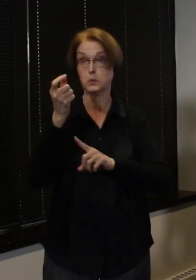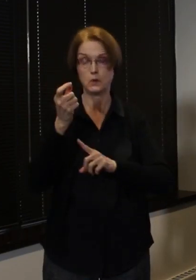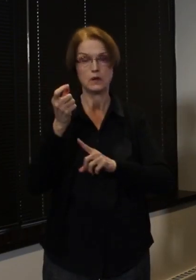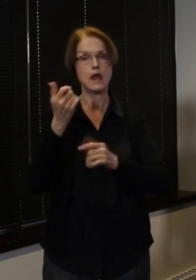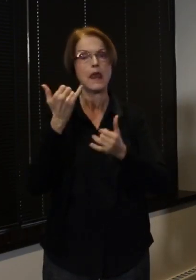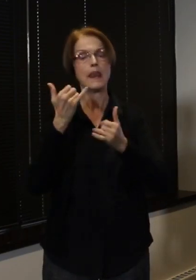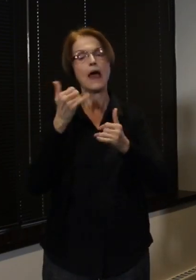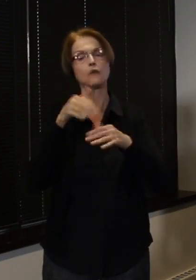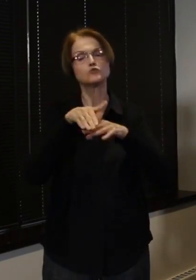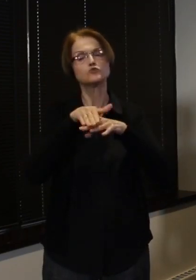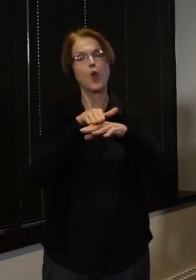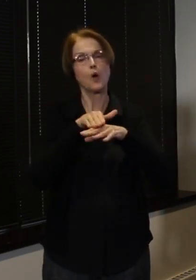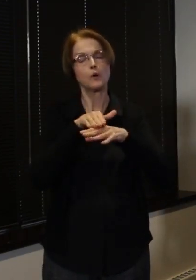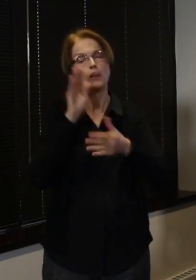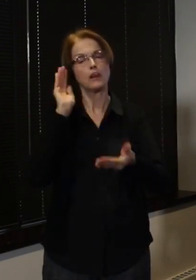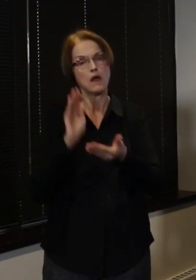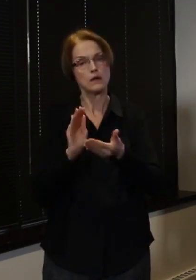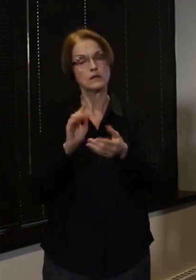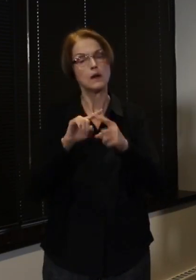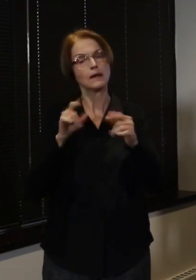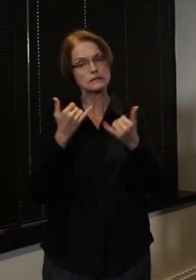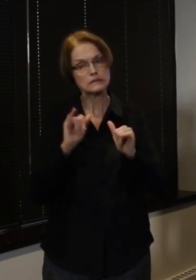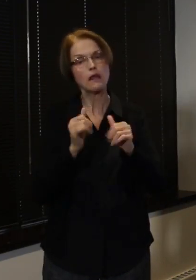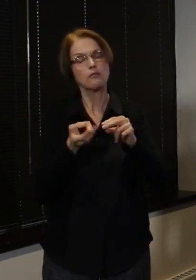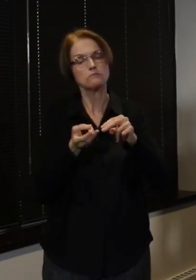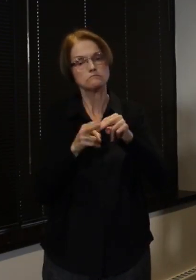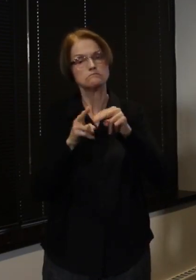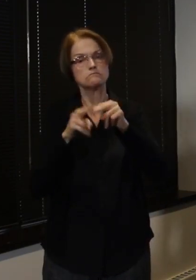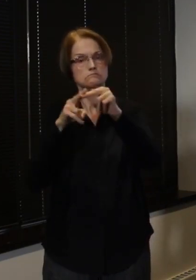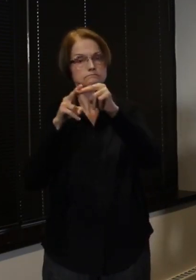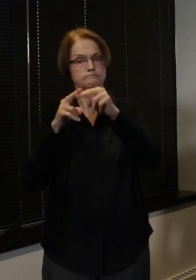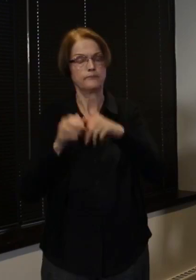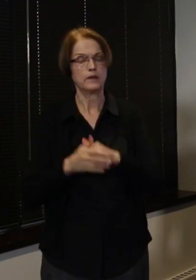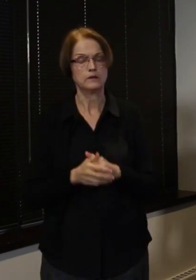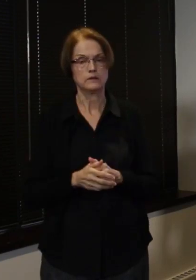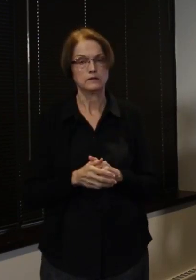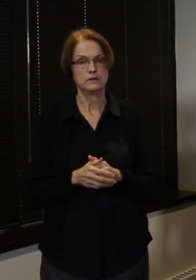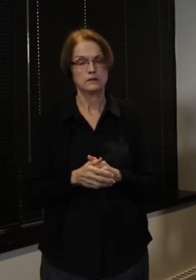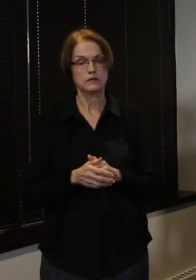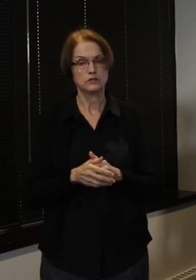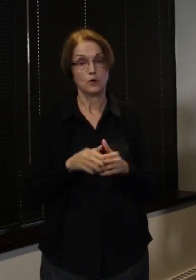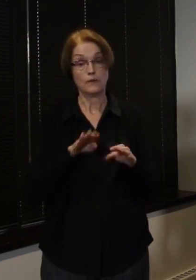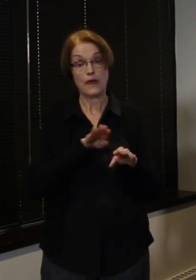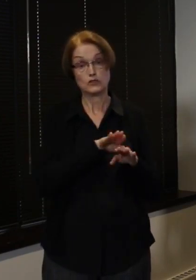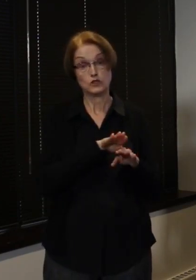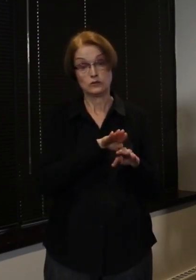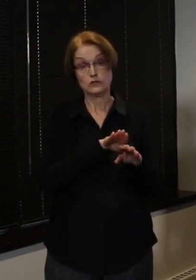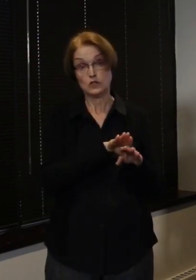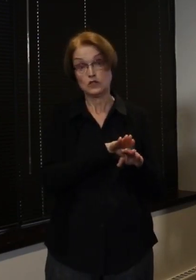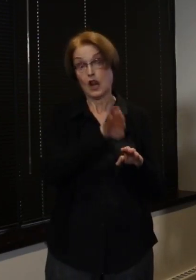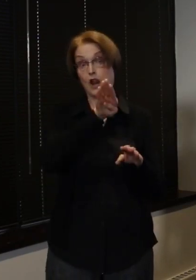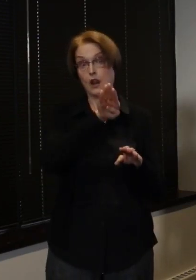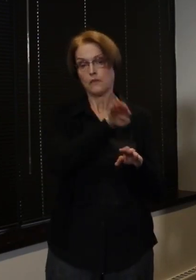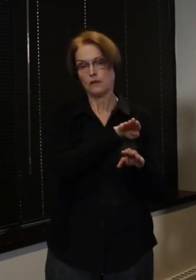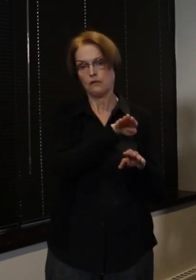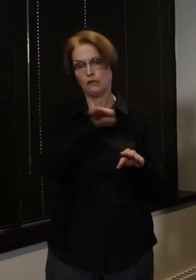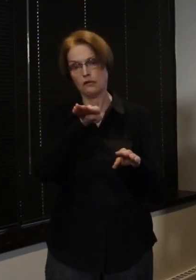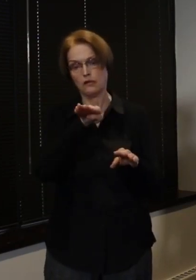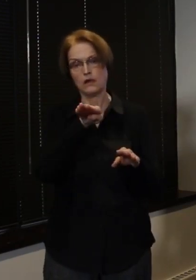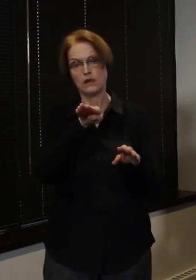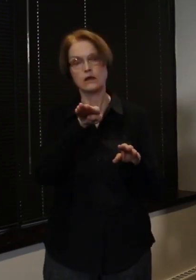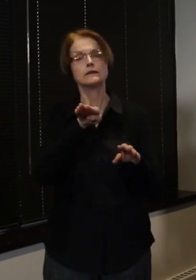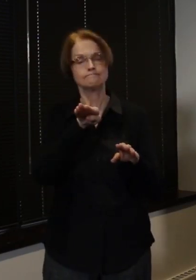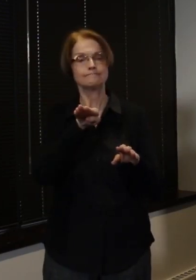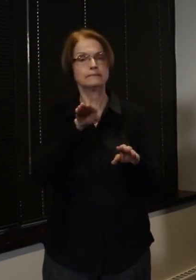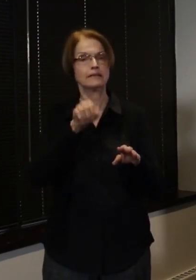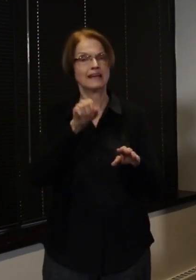bit from that, although we continue to increase. And so although the slope has decreased, it still is on an upward